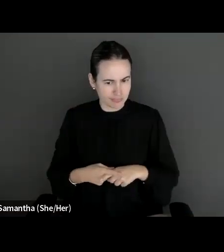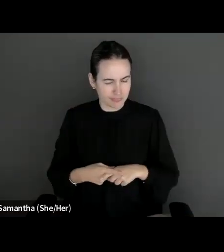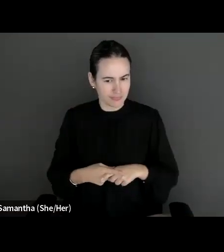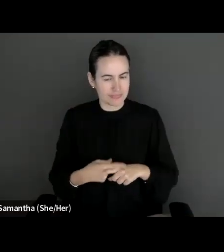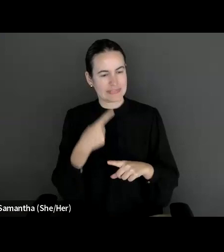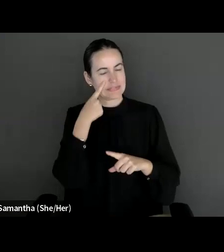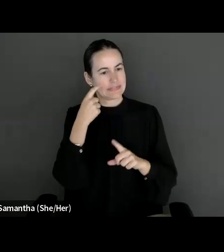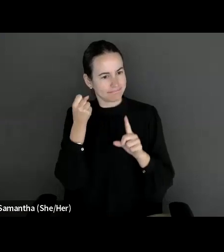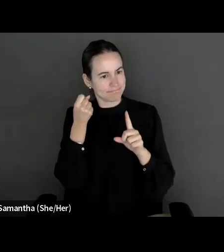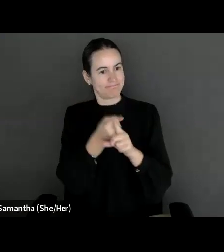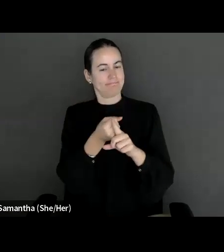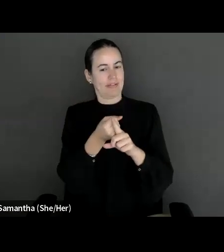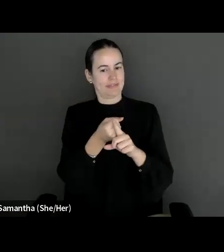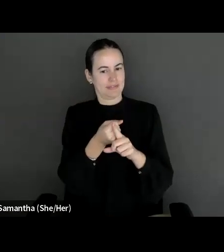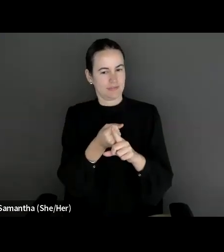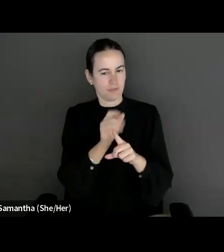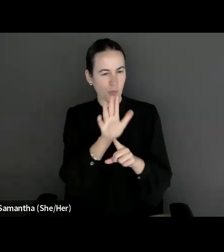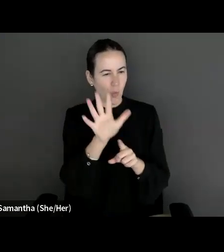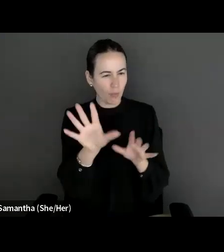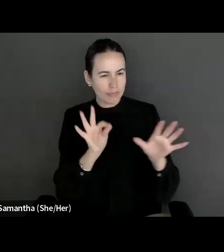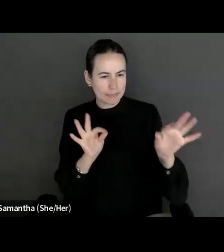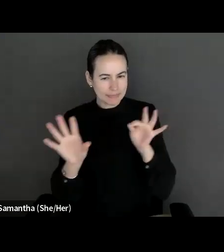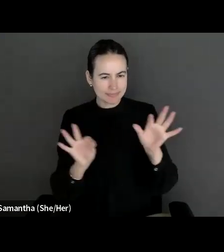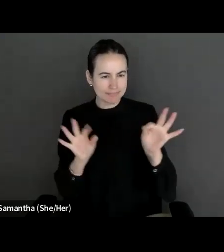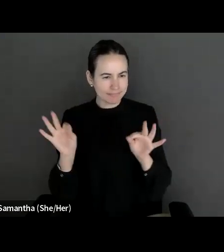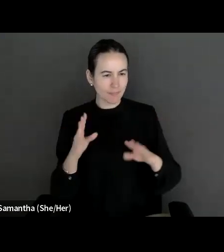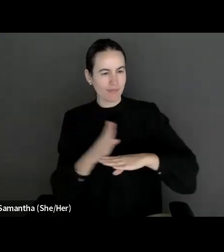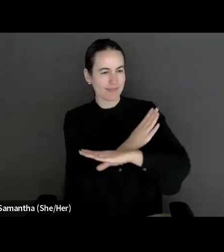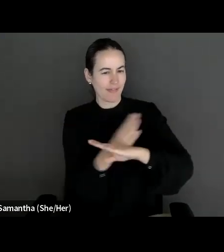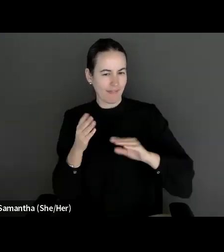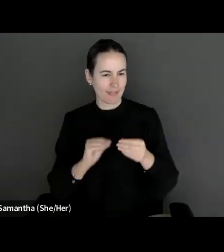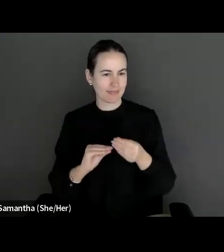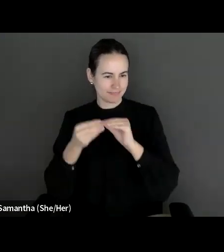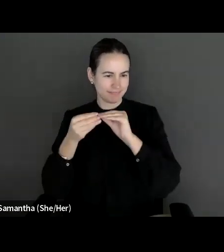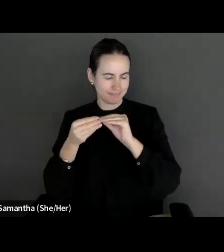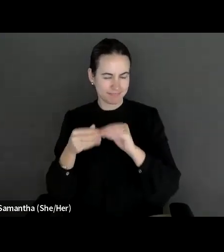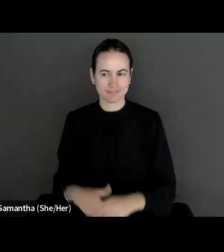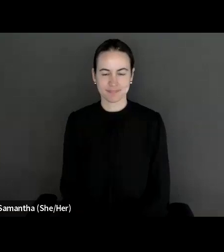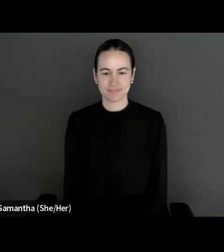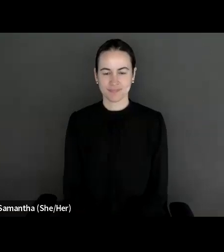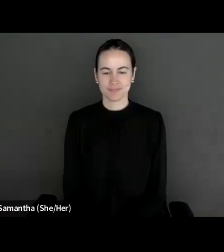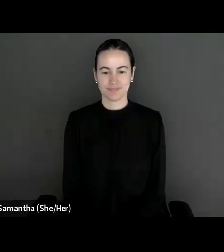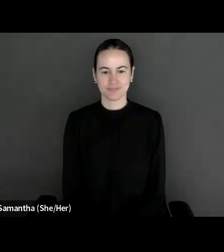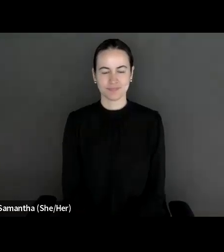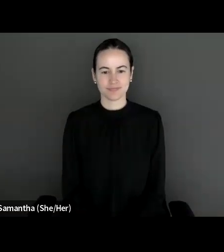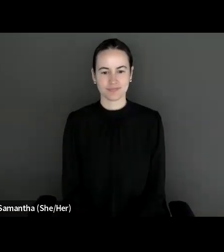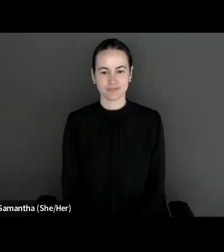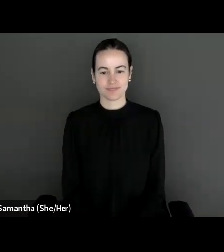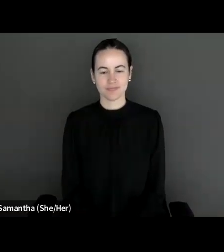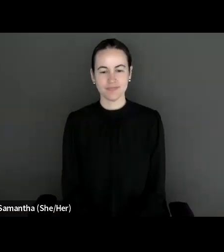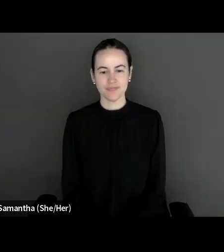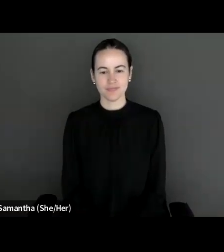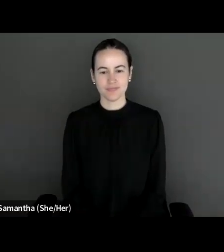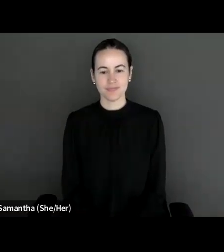scale construct choices on the 3 boxes at the bottom. I've also mentioned that some choices of scale